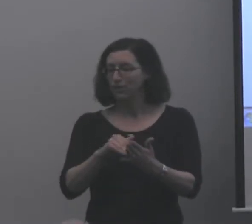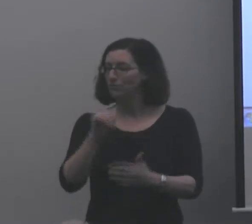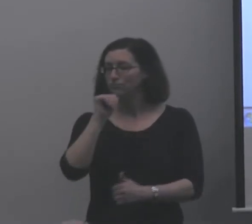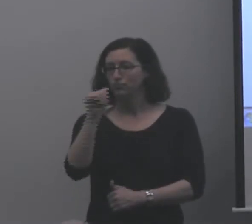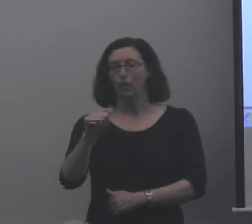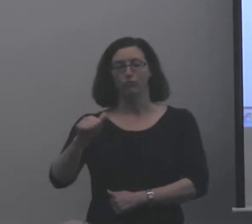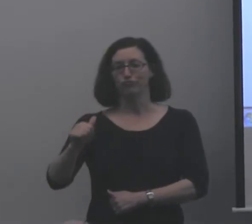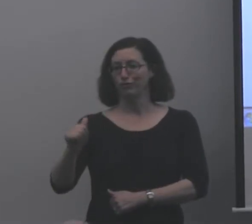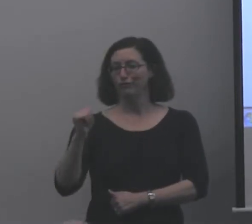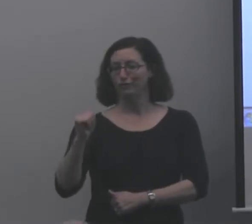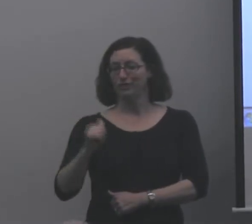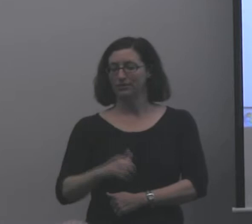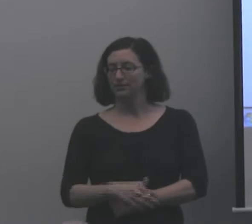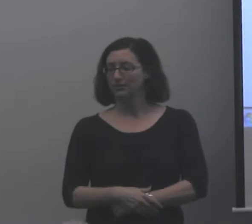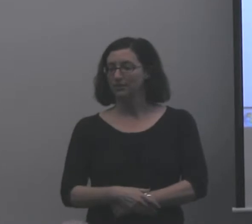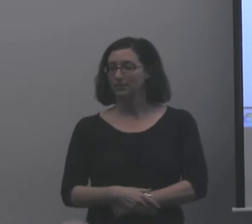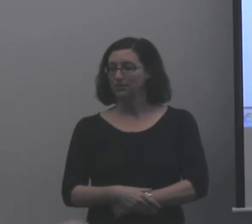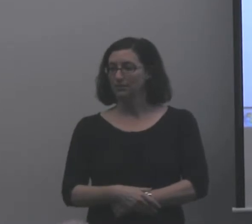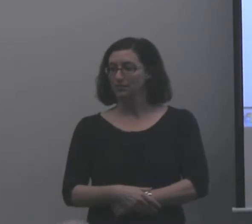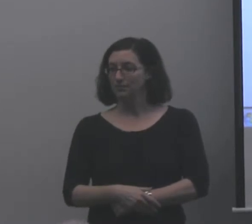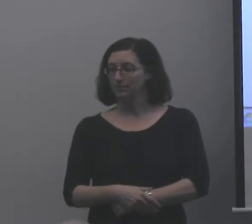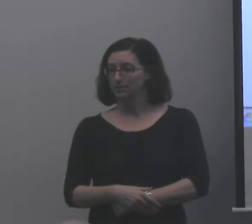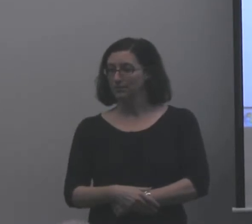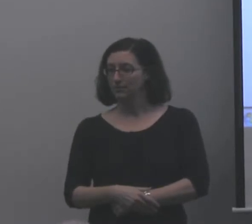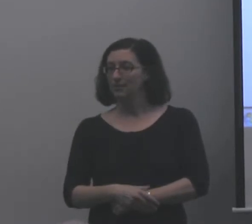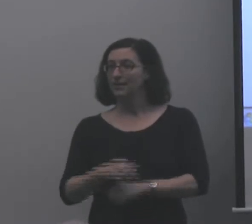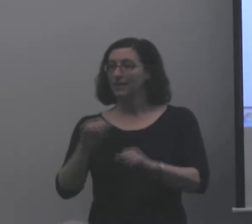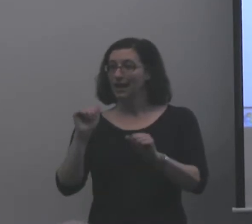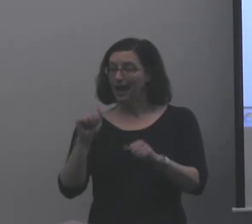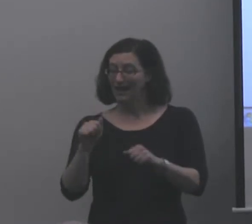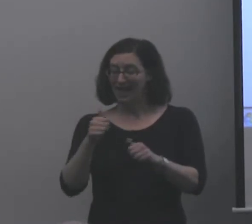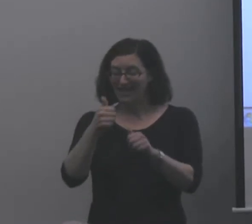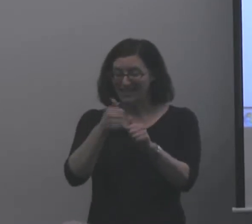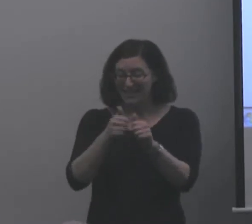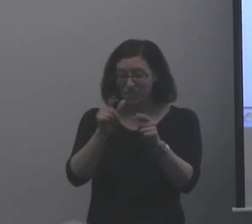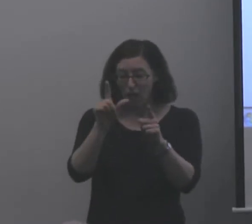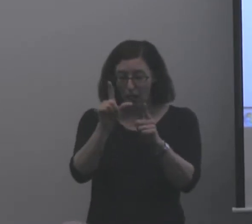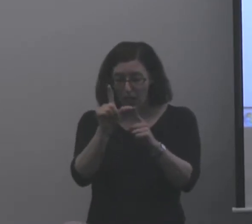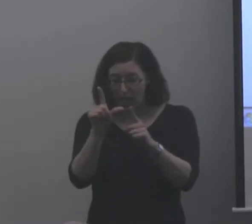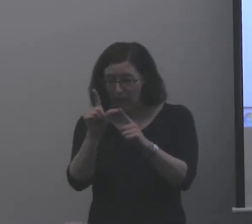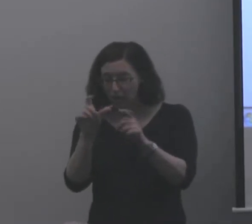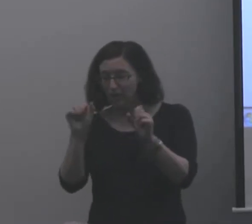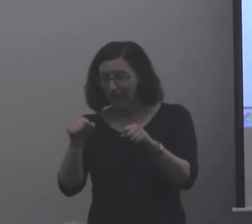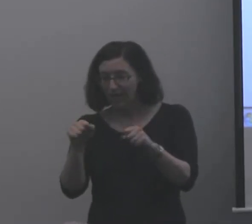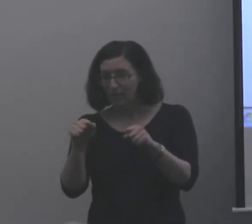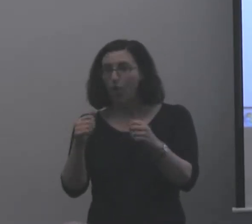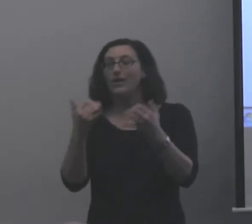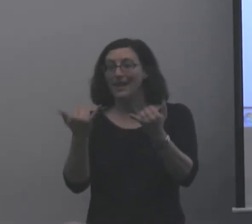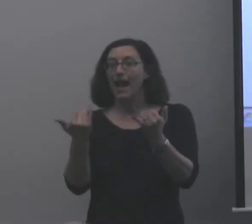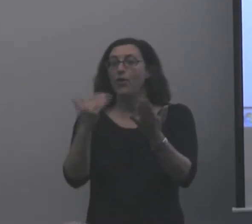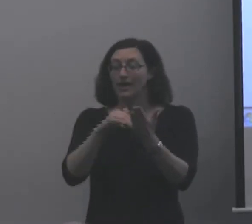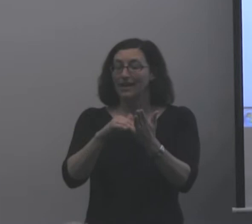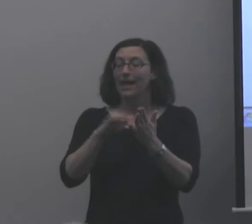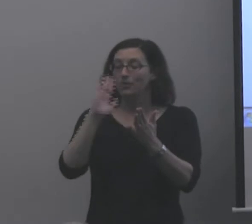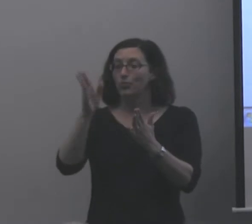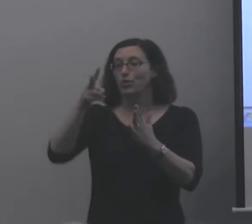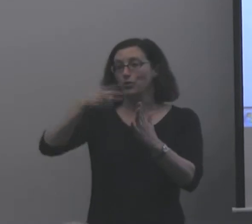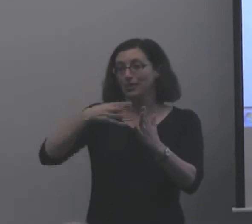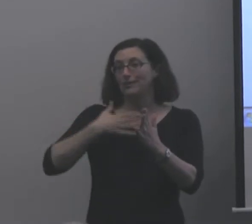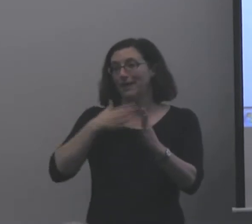won't do it. It's R. Oh, but I can do character by character, but I can't. I am glad that- There it is. So I can get it to